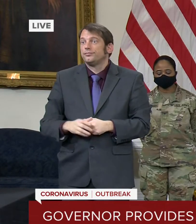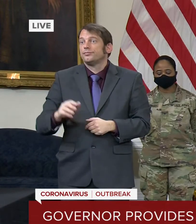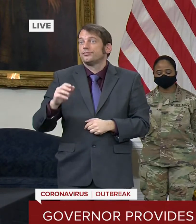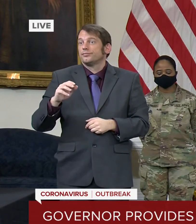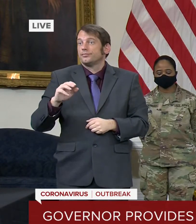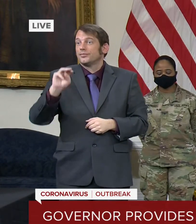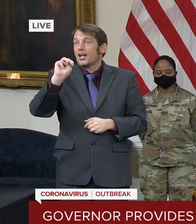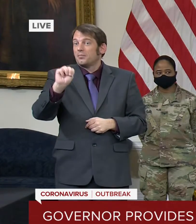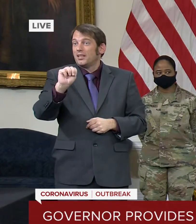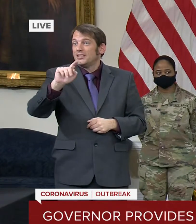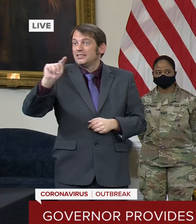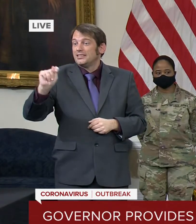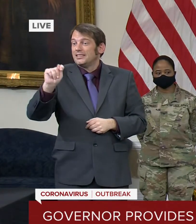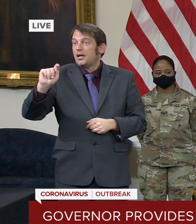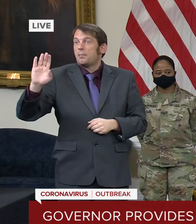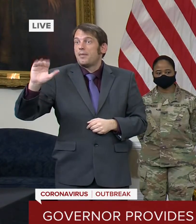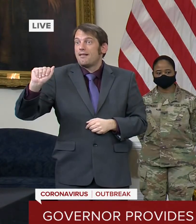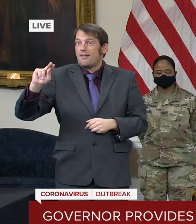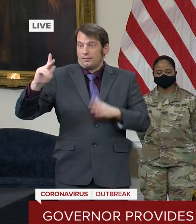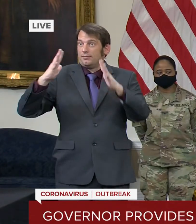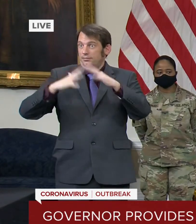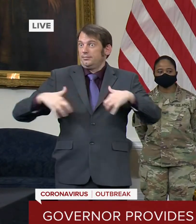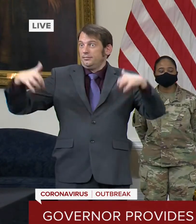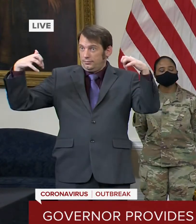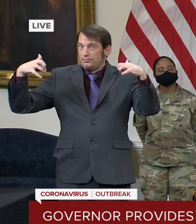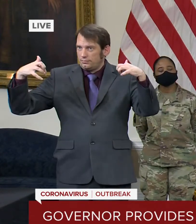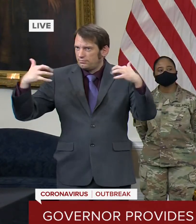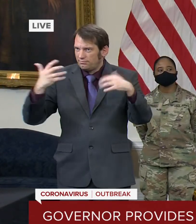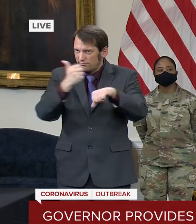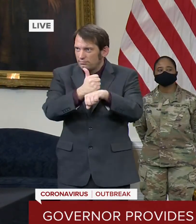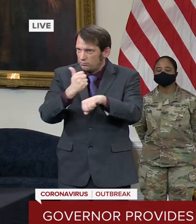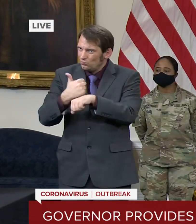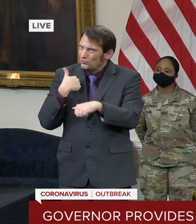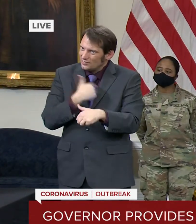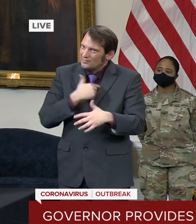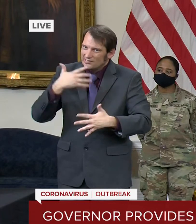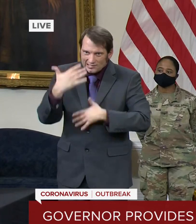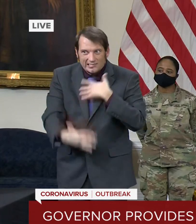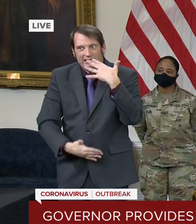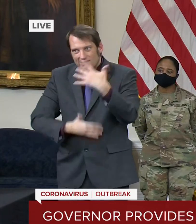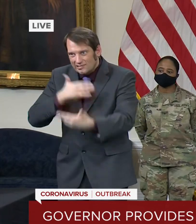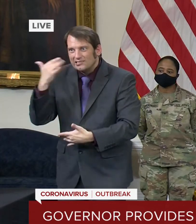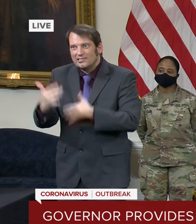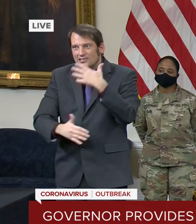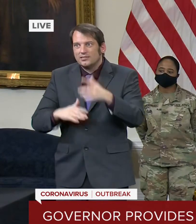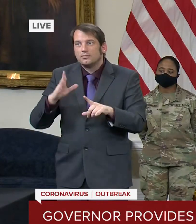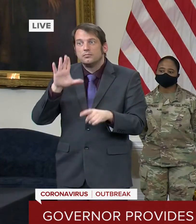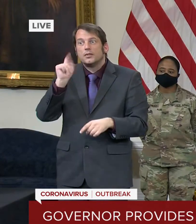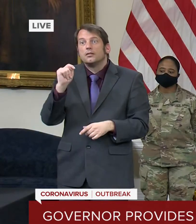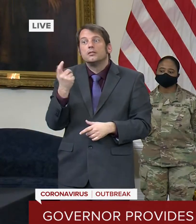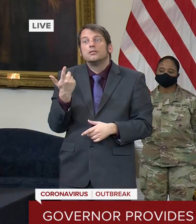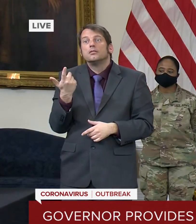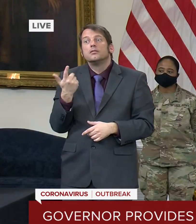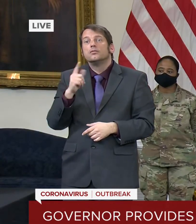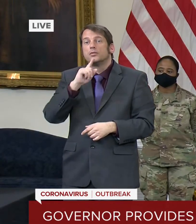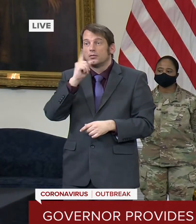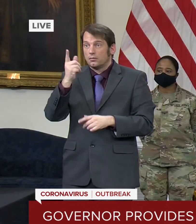where, they are doing a lot of things in the community, but I don't know the specifics. Nobody should be jumping the line for any